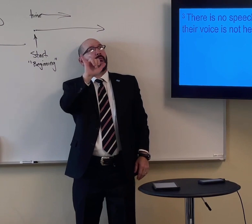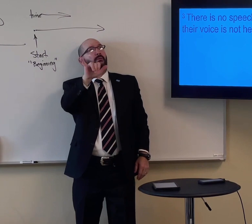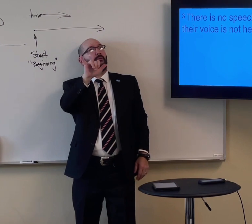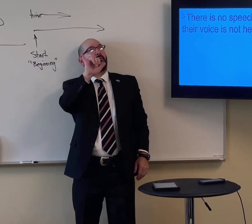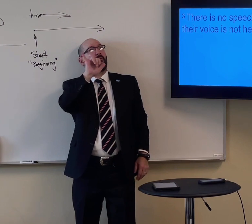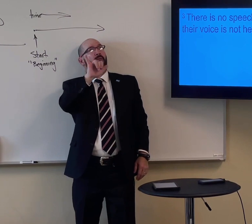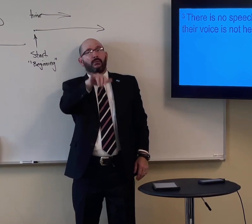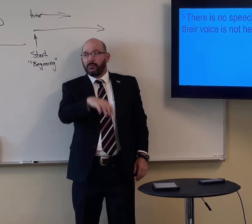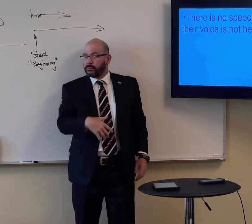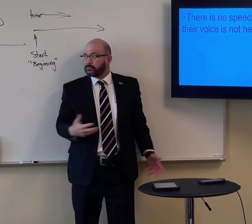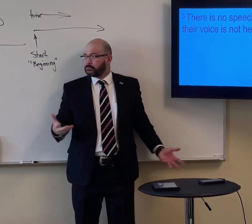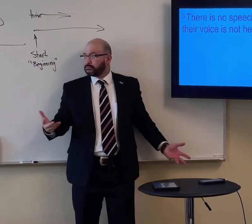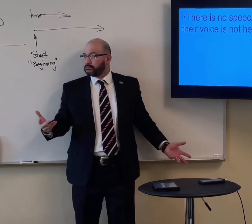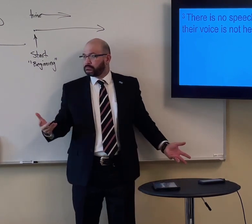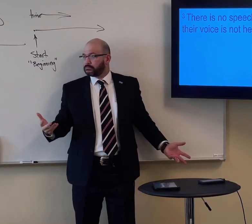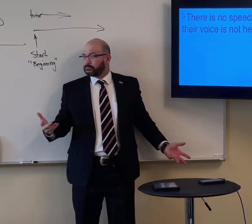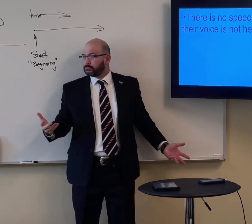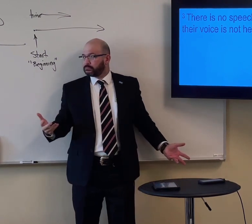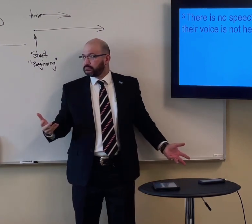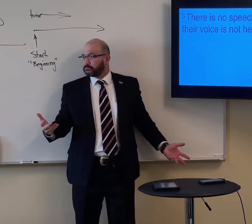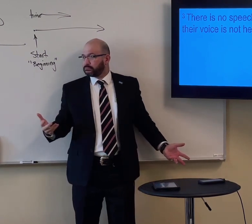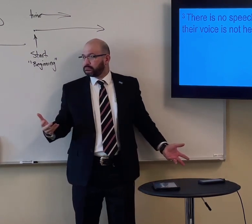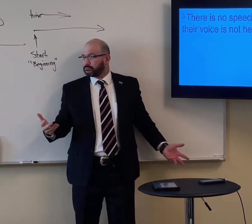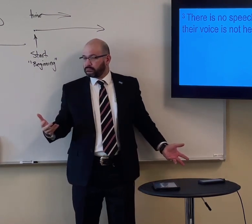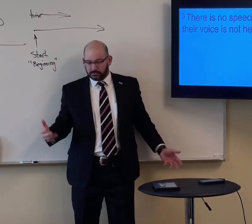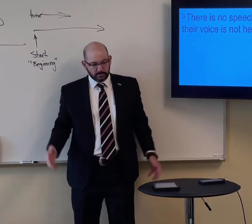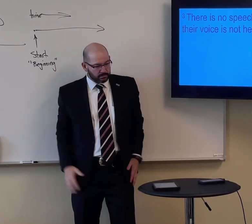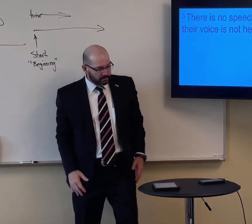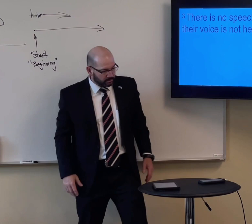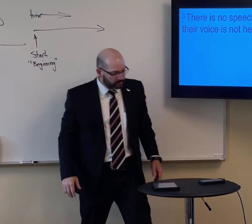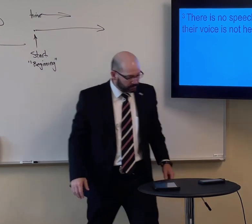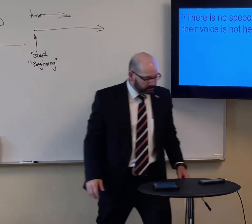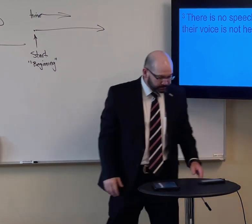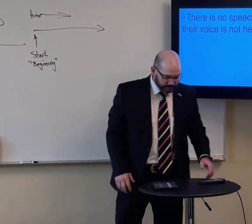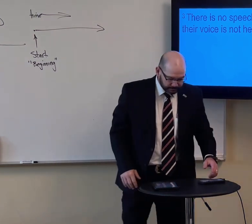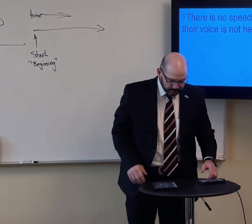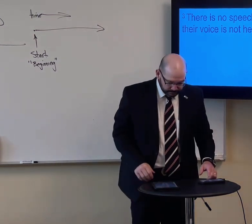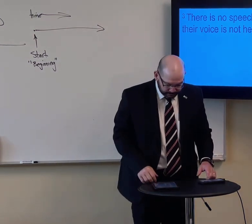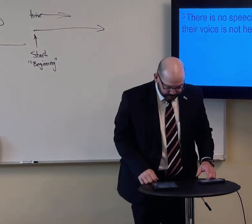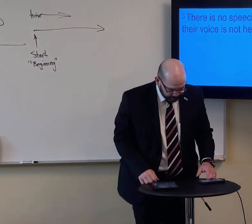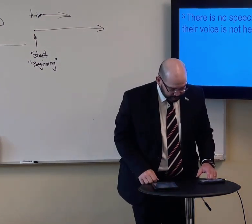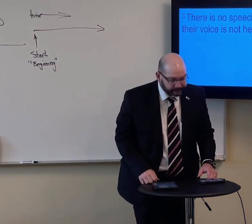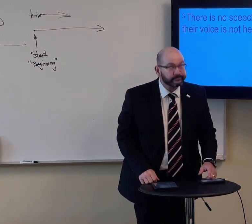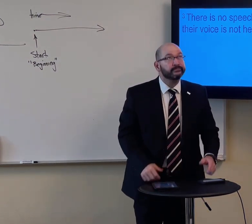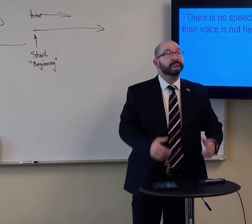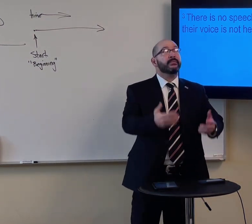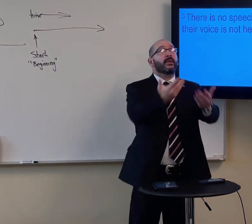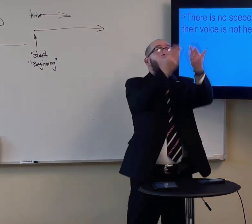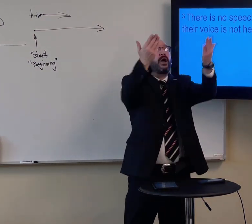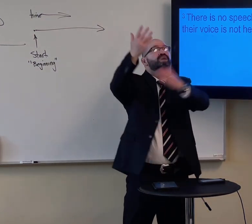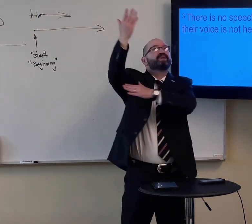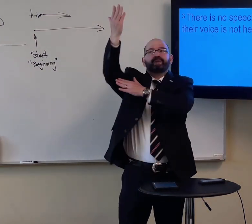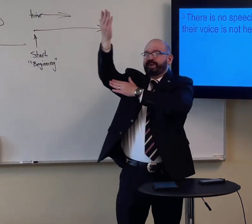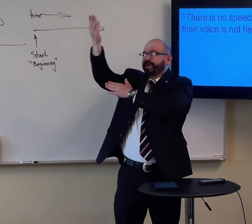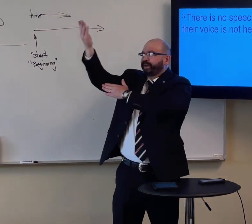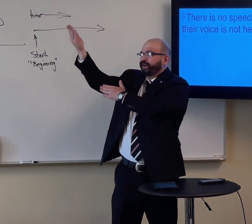and the moon and everything like that, that speech, that language shows God's handiwork.